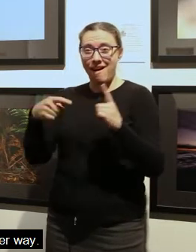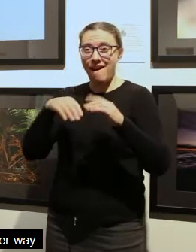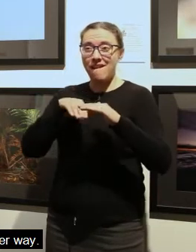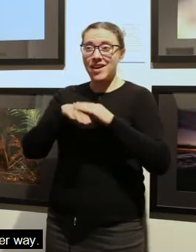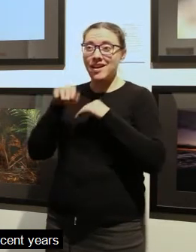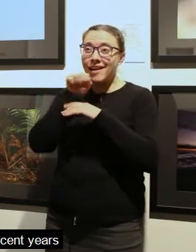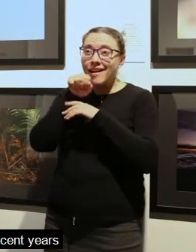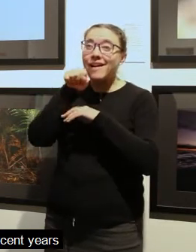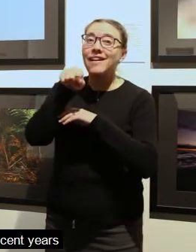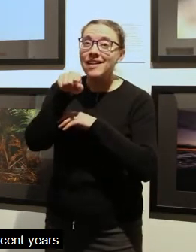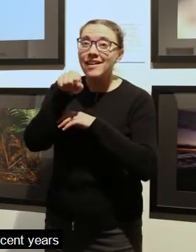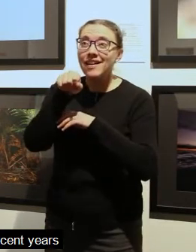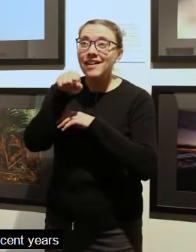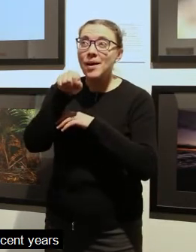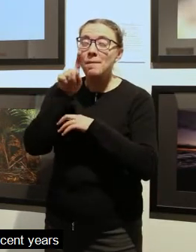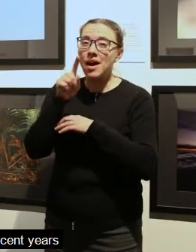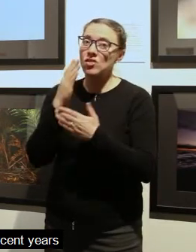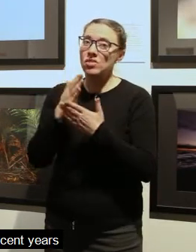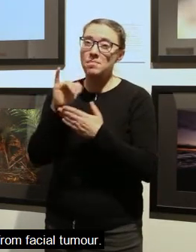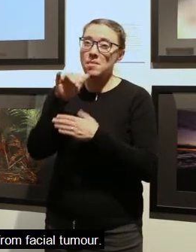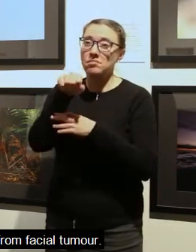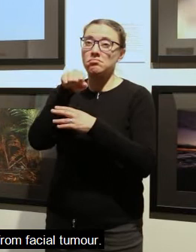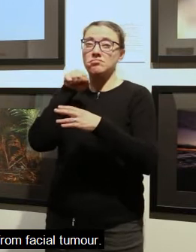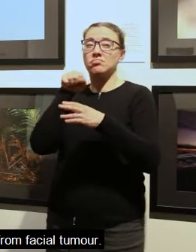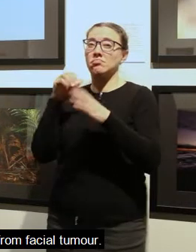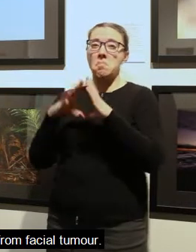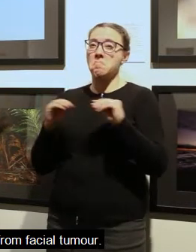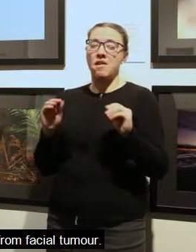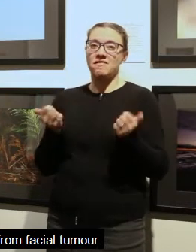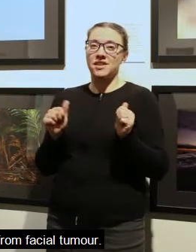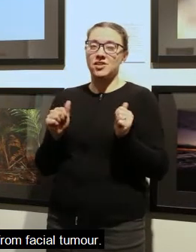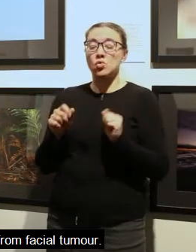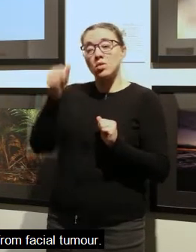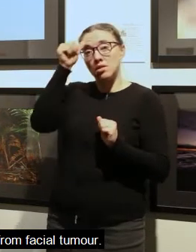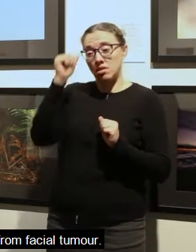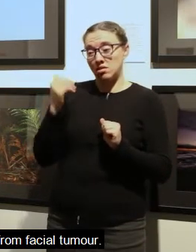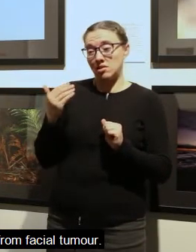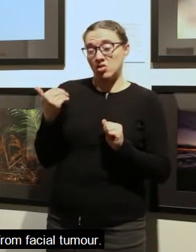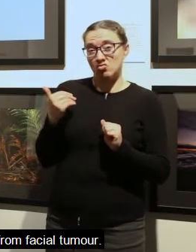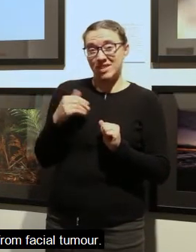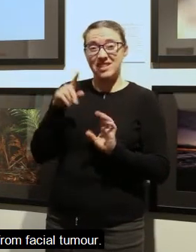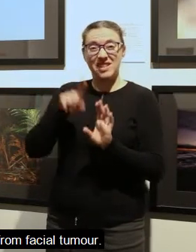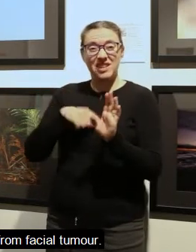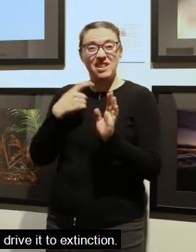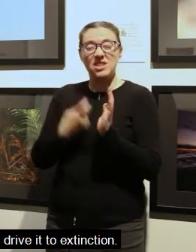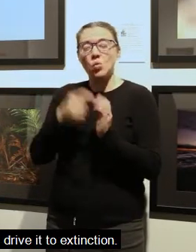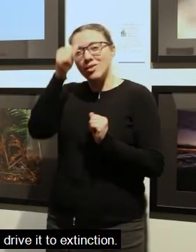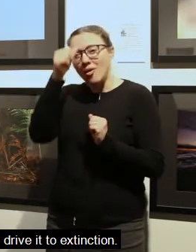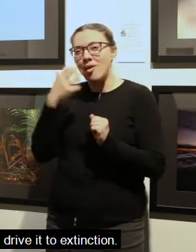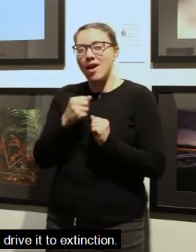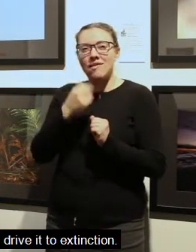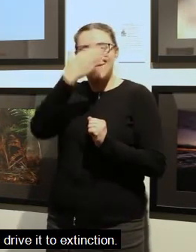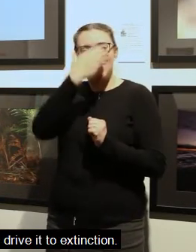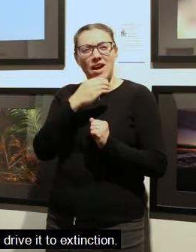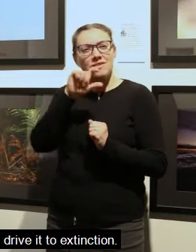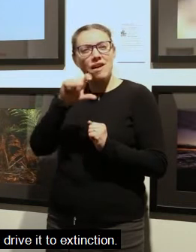either way. And we all know that in recent years, the devil has been suffering from facial tumour, so a